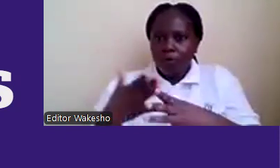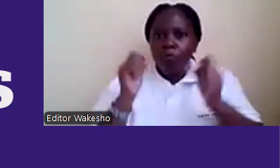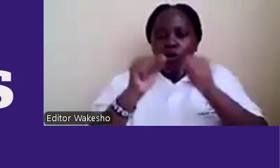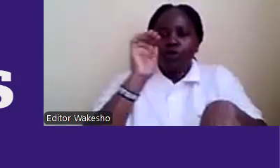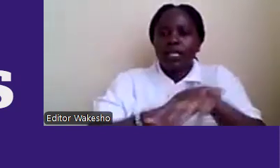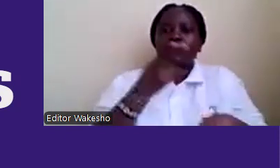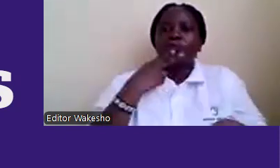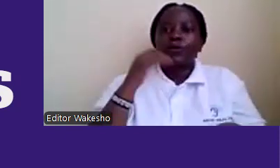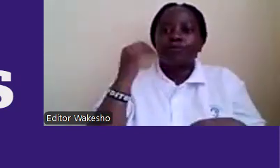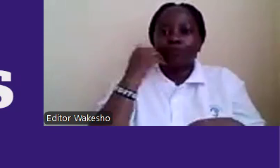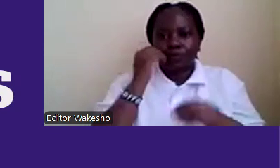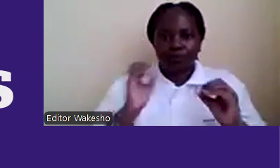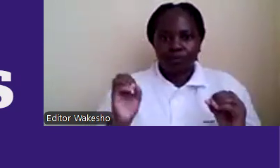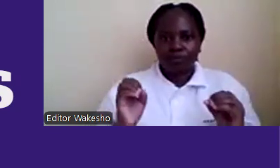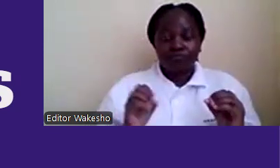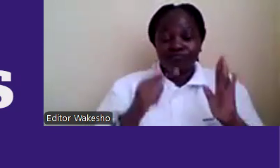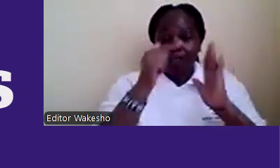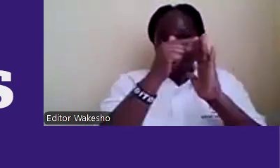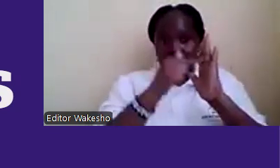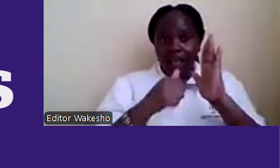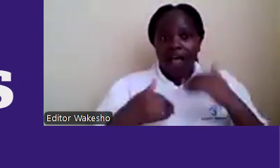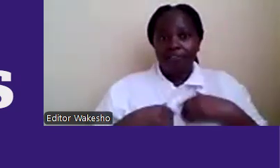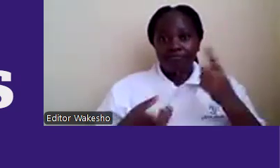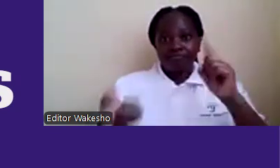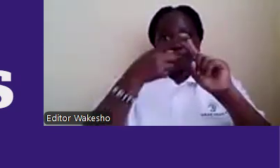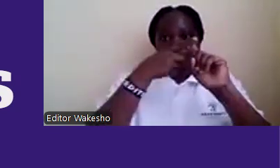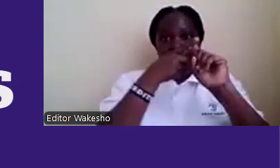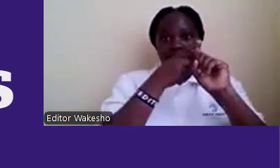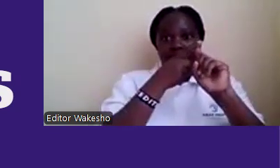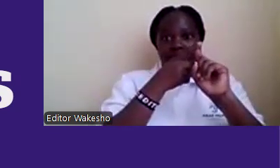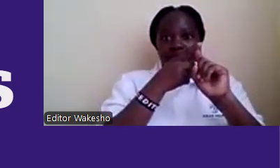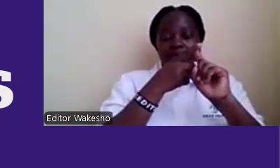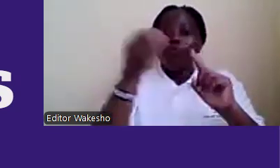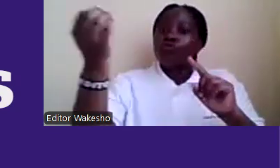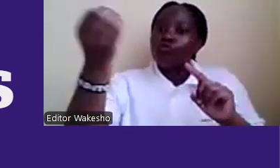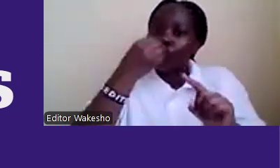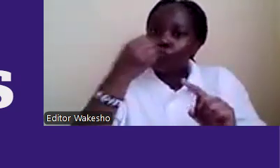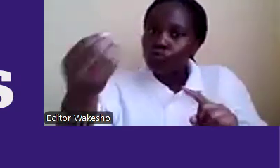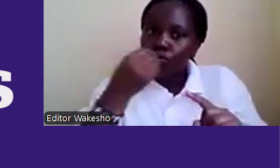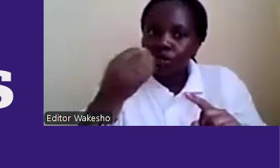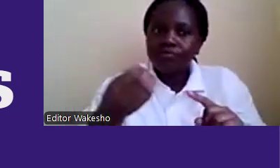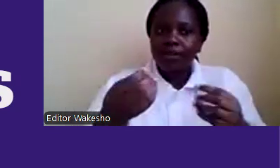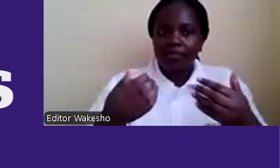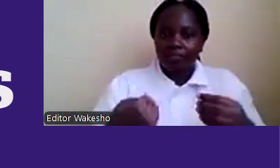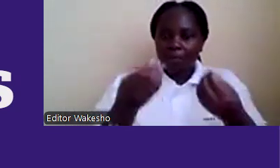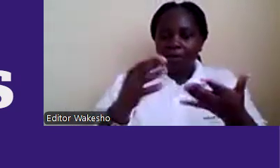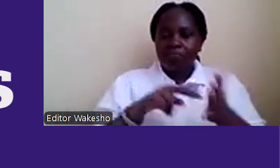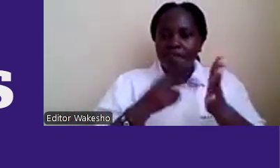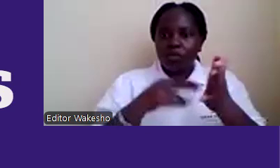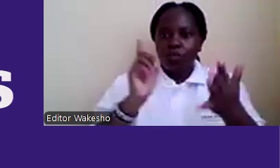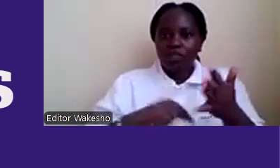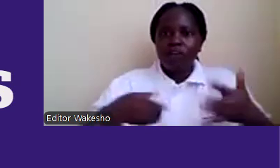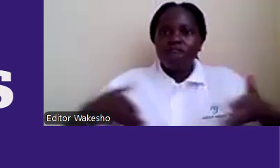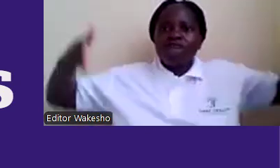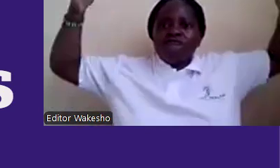note of and implement. So first of all, maintaining a healthy weight. So aim for a BMI within the normal